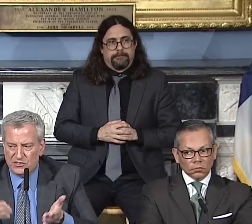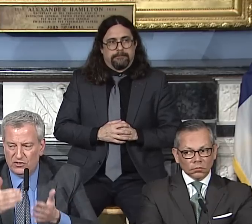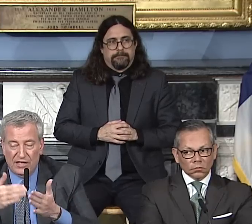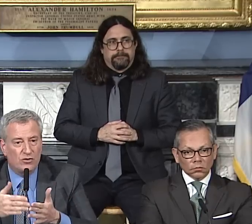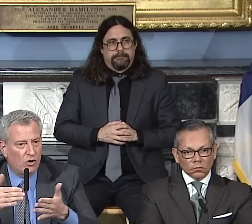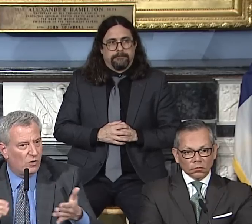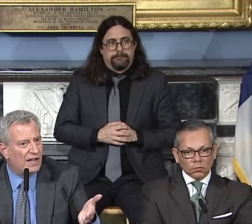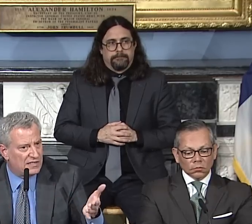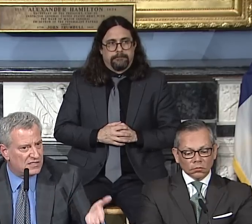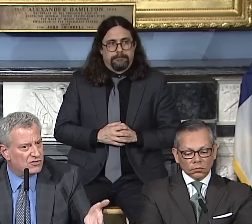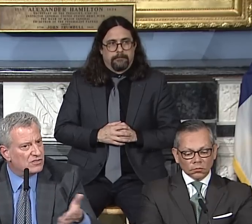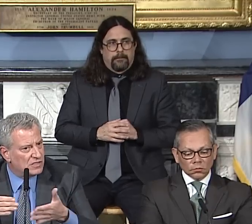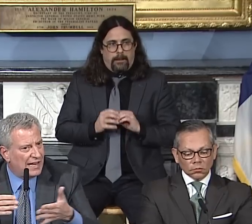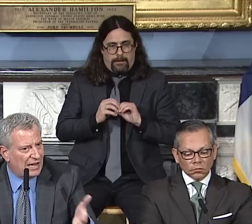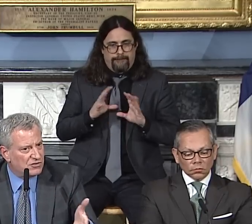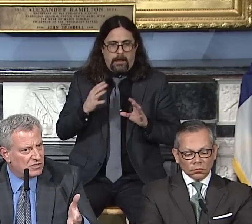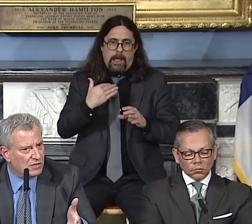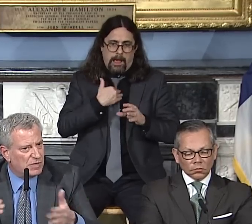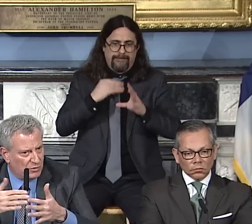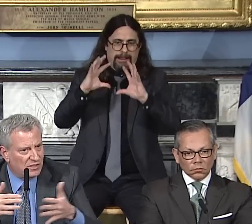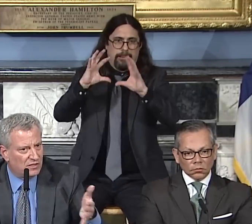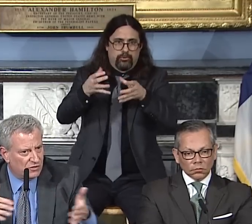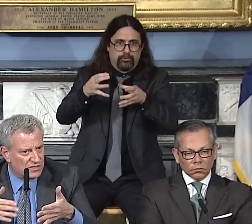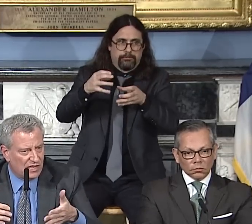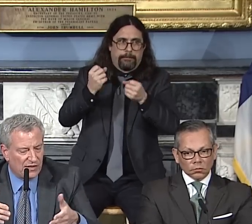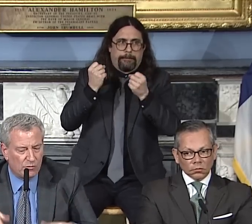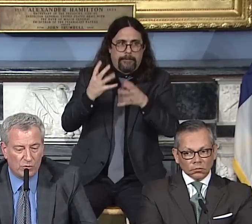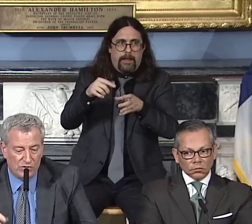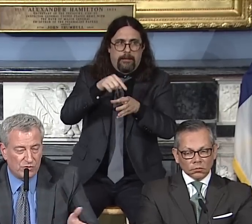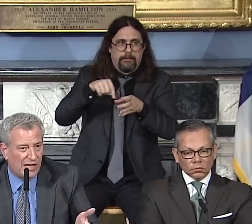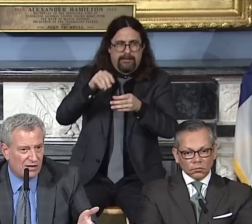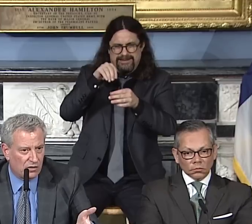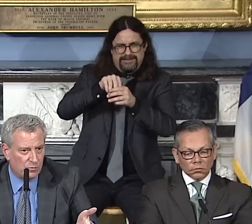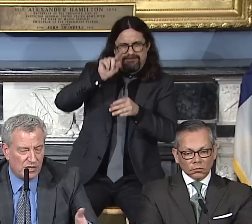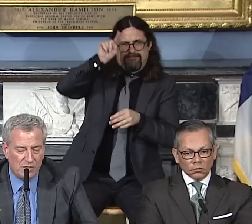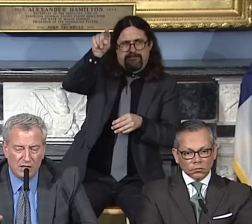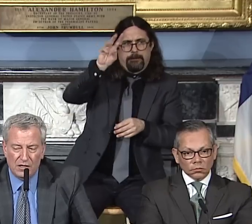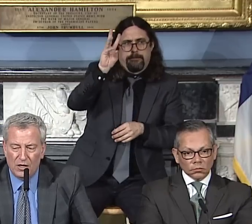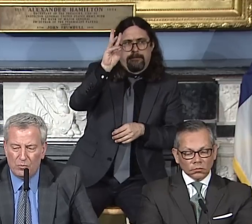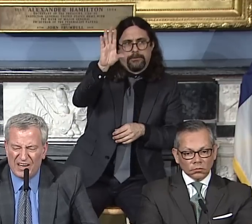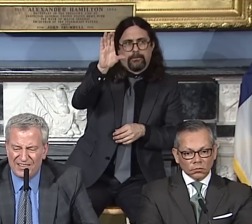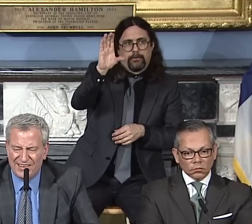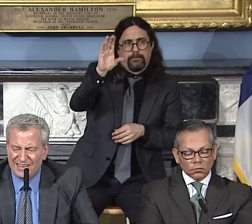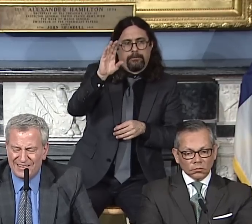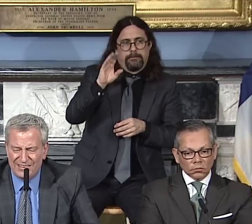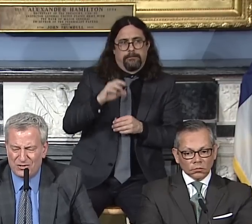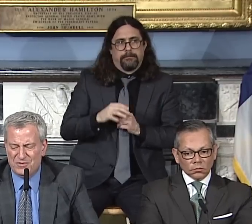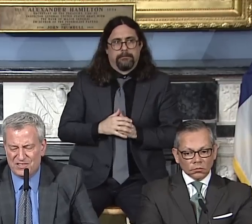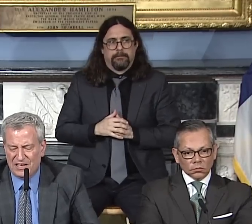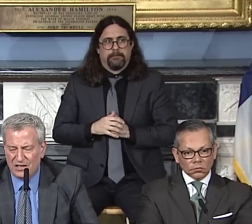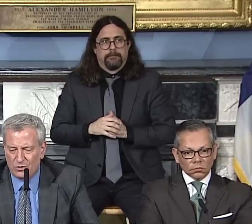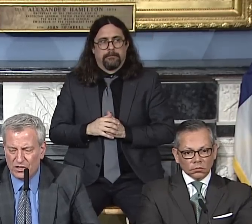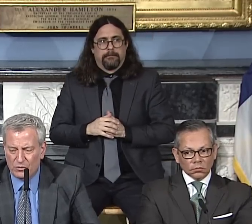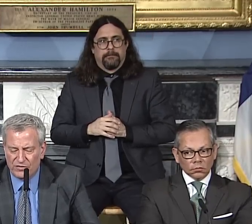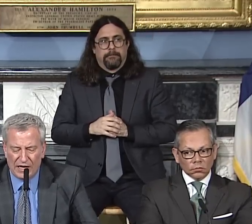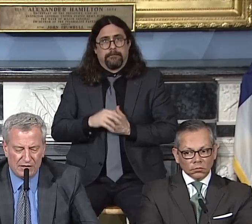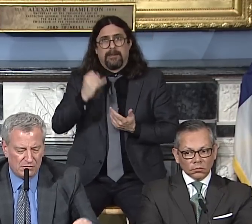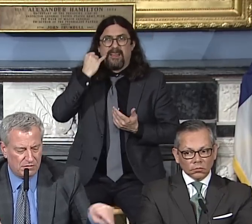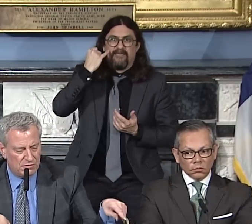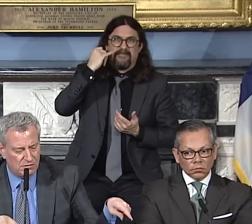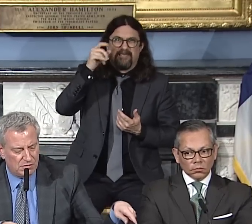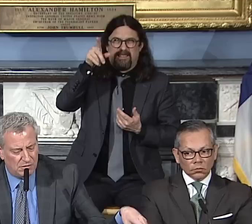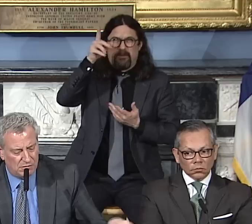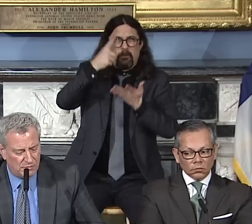there was a cluster led to a whole lot of decisions and actions, and people needed to understand that. We would do that in a heartbeat. But I think in terms of saying, we've